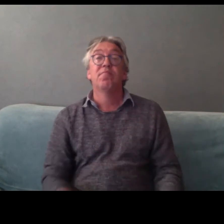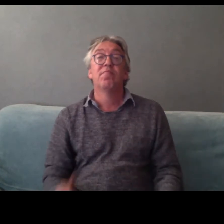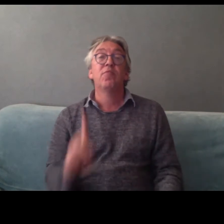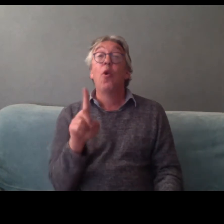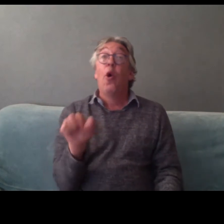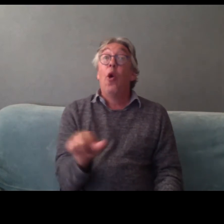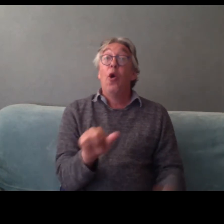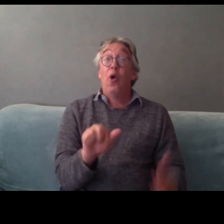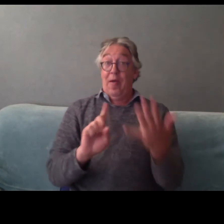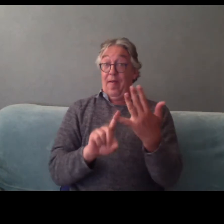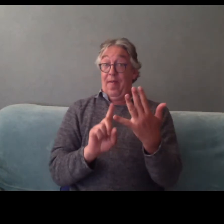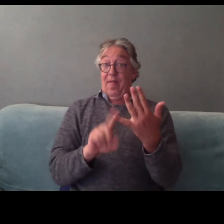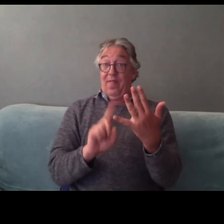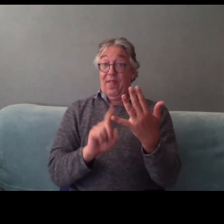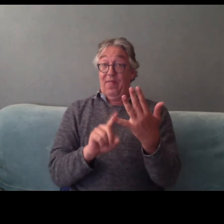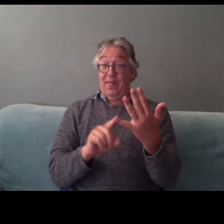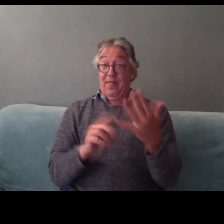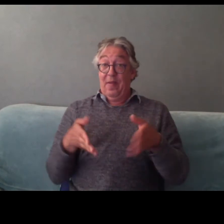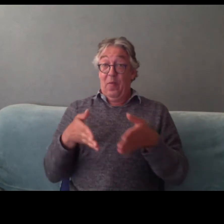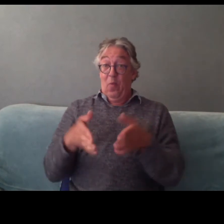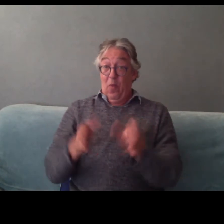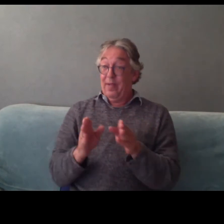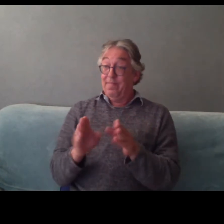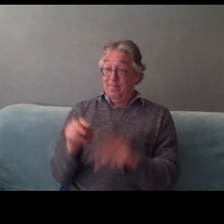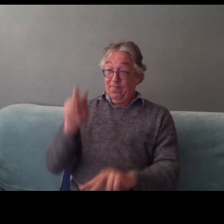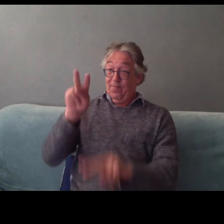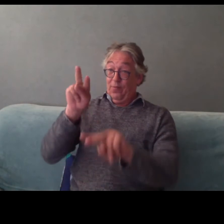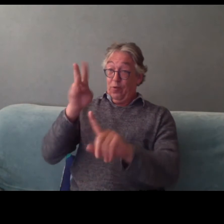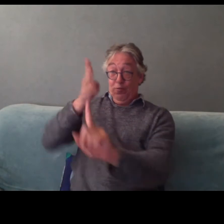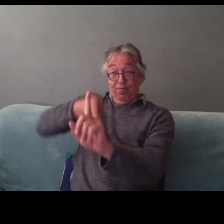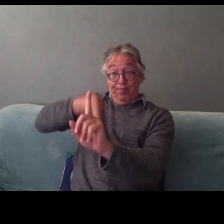of as a different type of assessment.